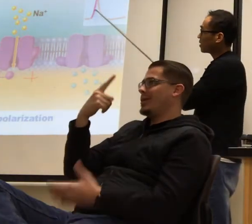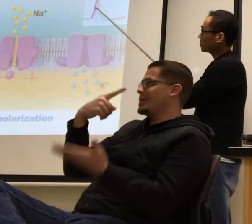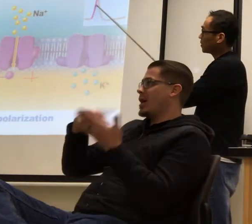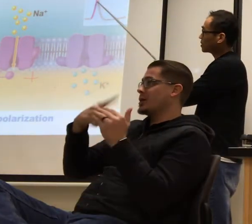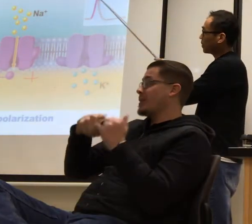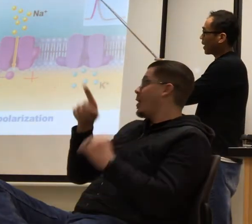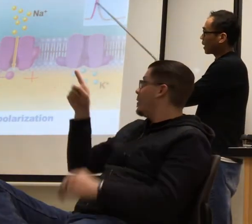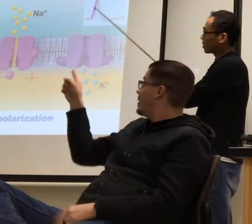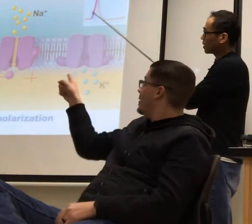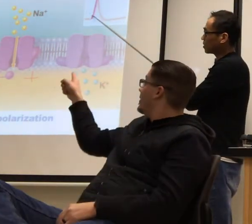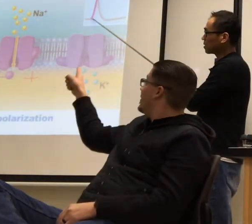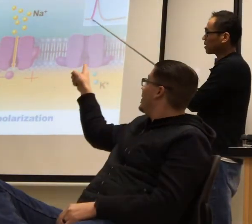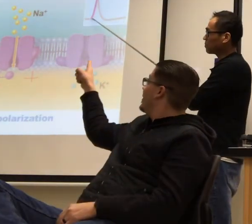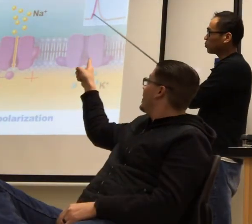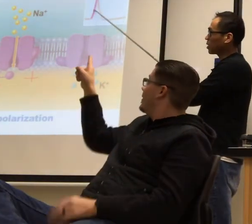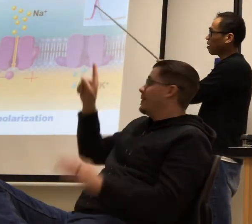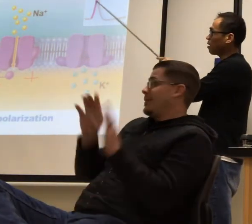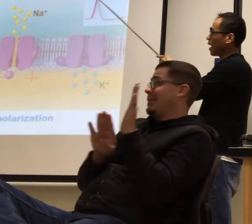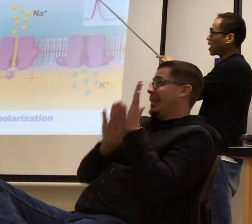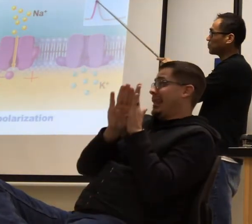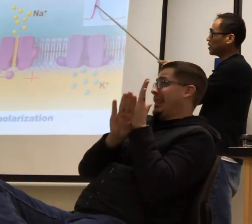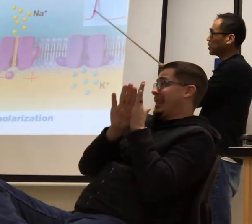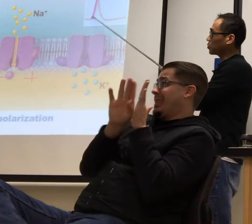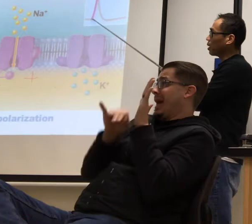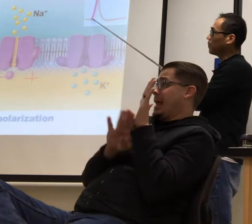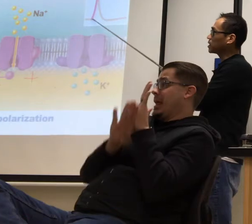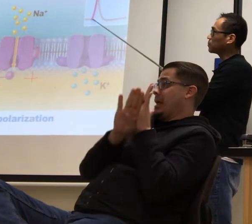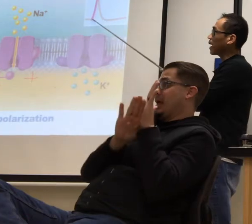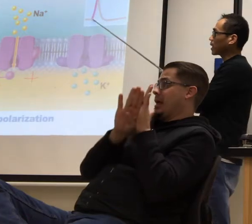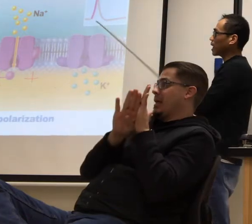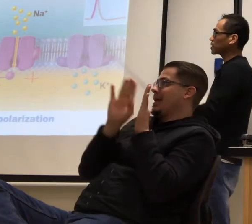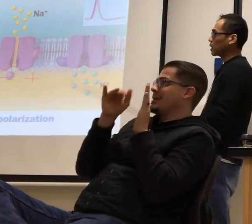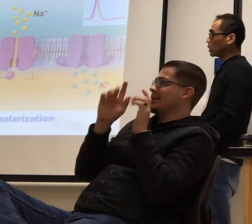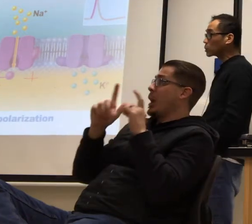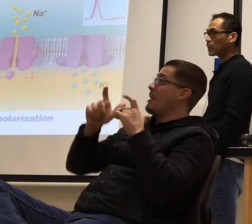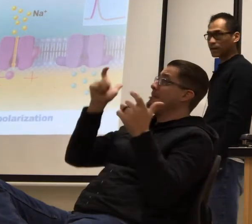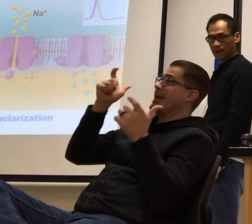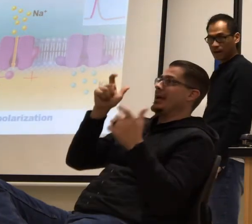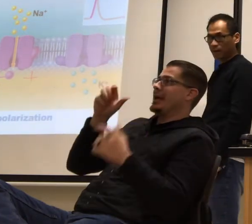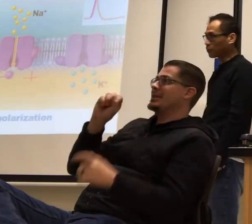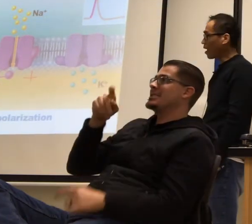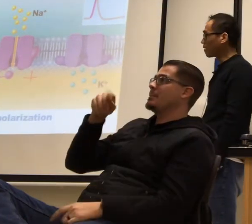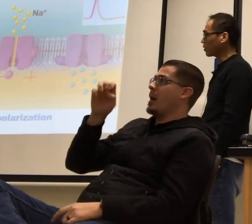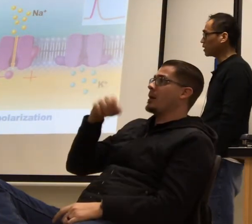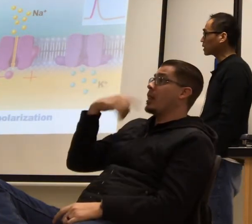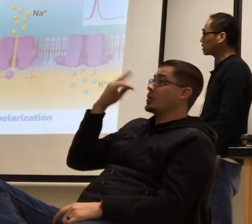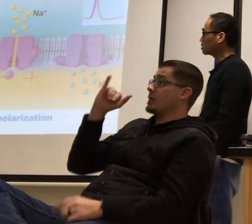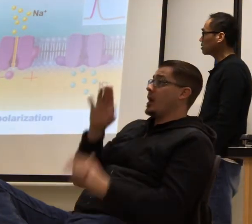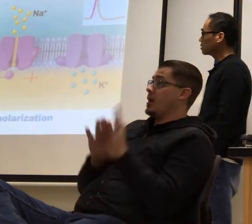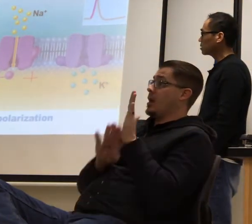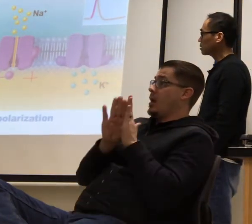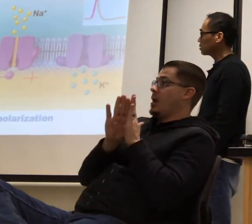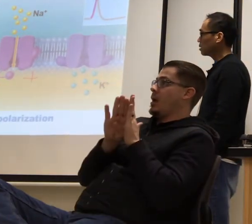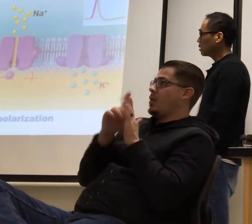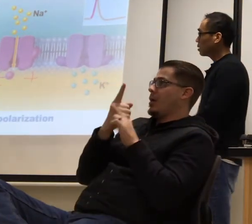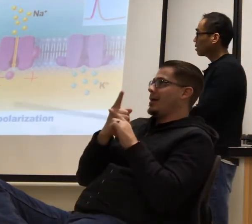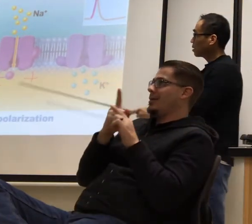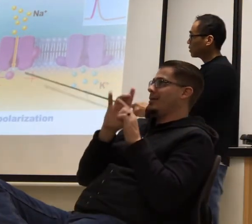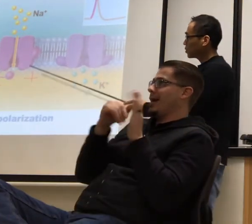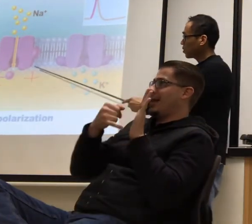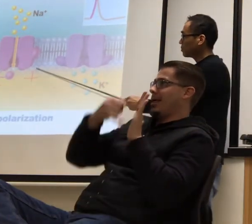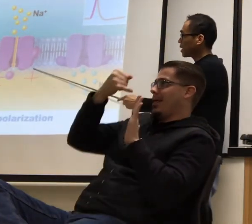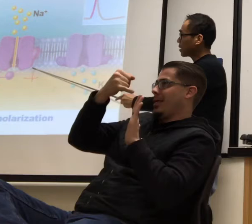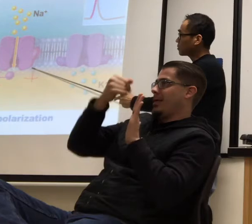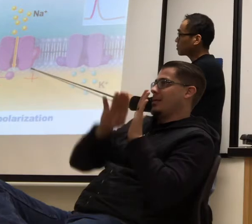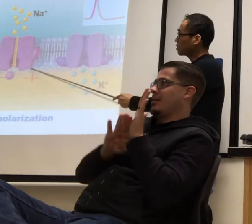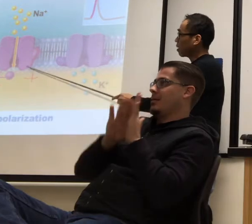to this side of the big spike. And sometimes we call the action potential a big spike. It actually looks like that on the graph, right?